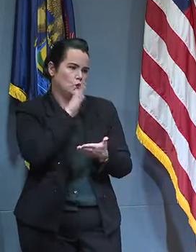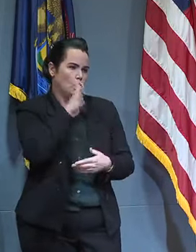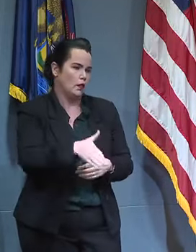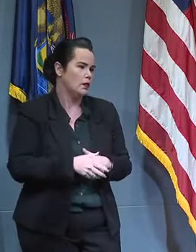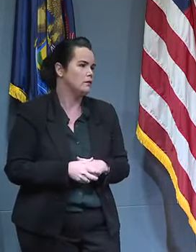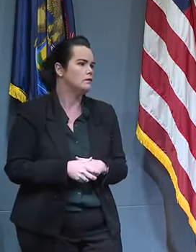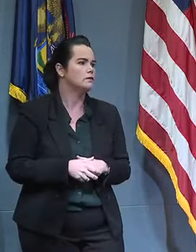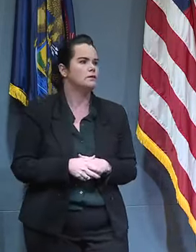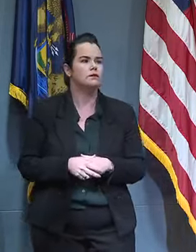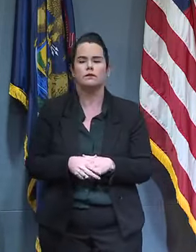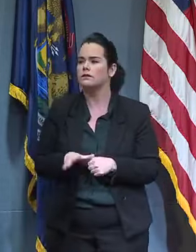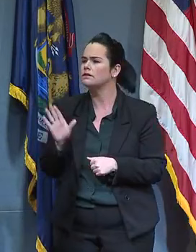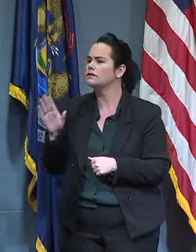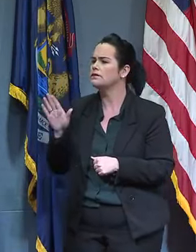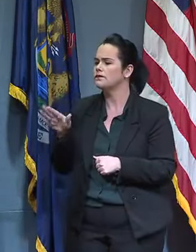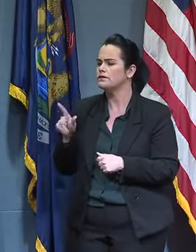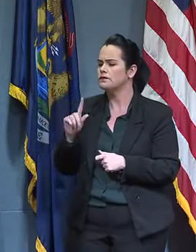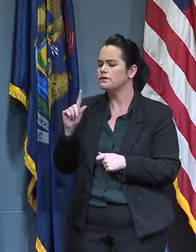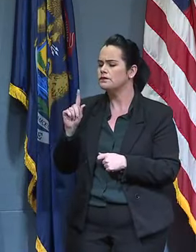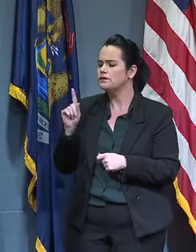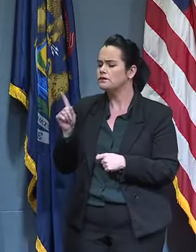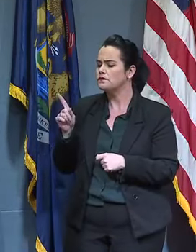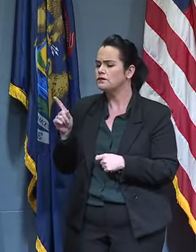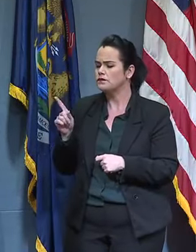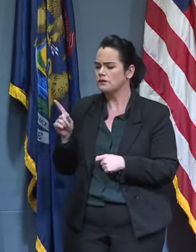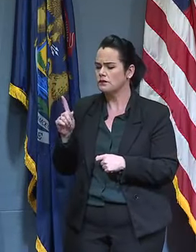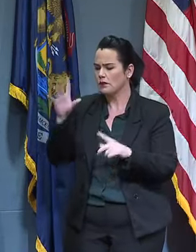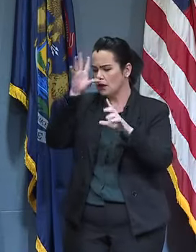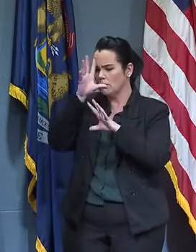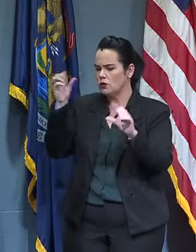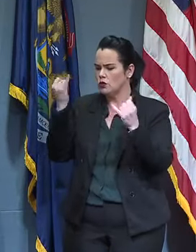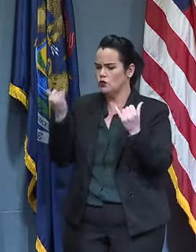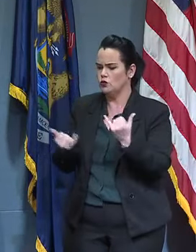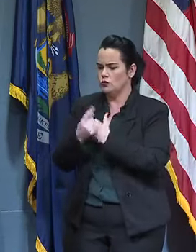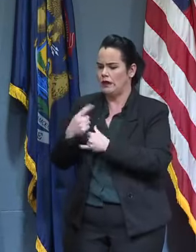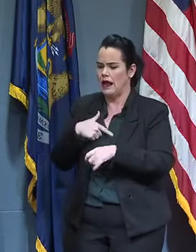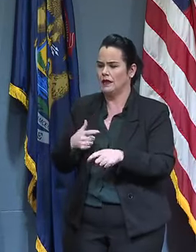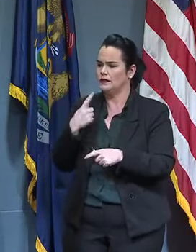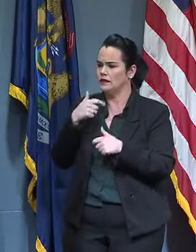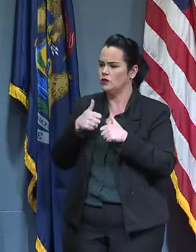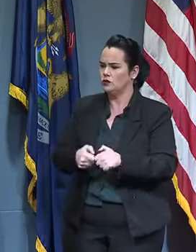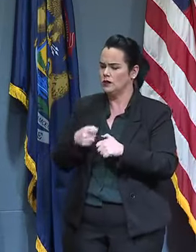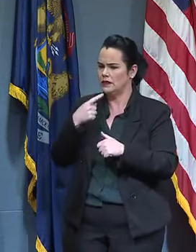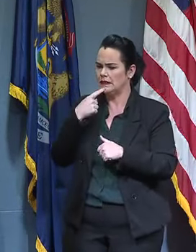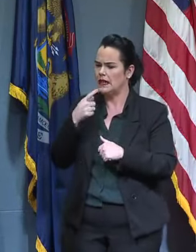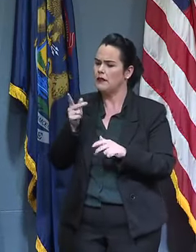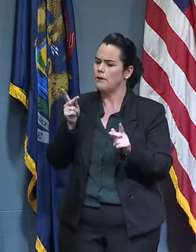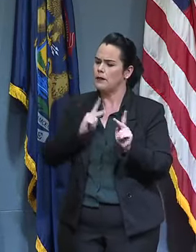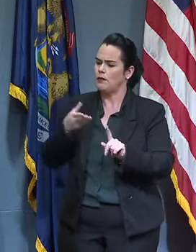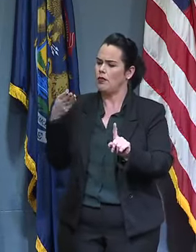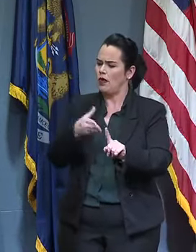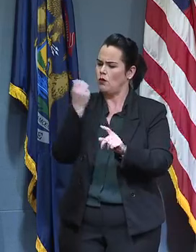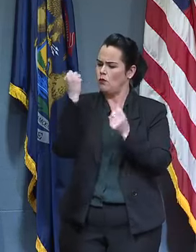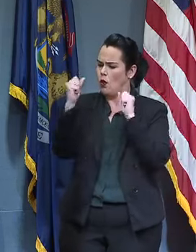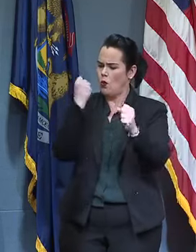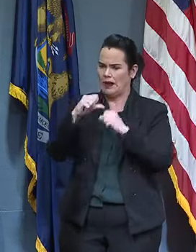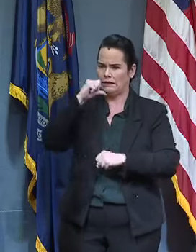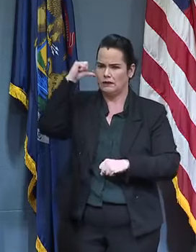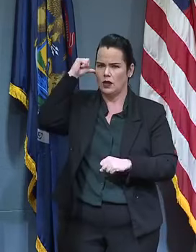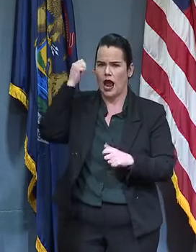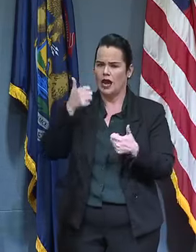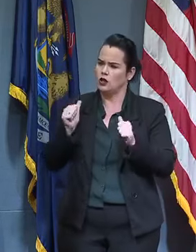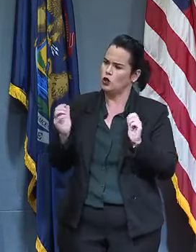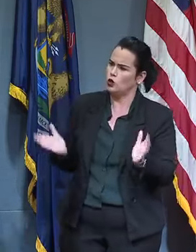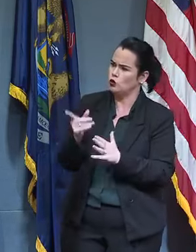Governor, the president tweeted today that the people that protested yesterday were good people, and he urged you to make a deal with